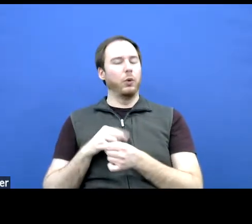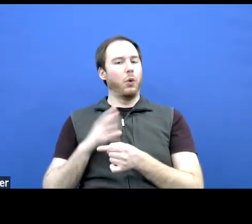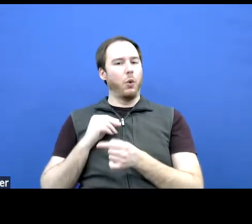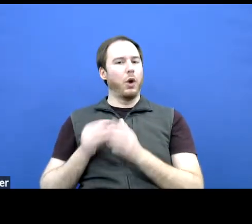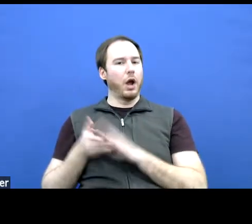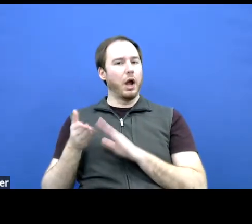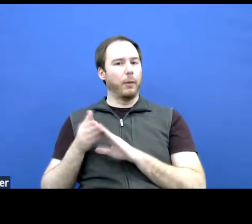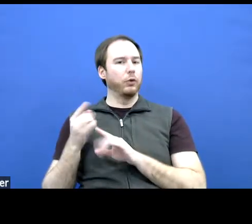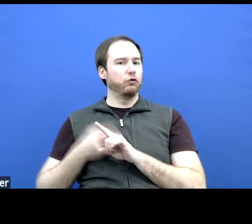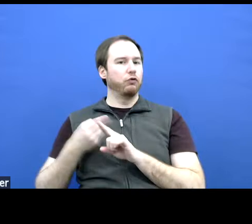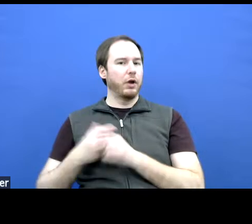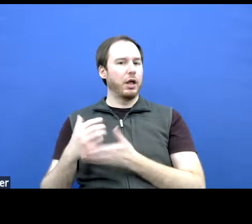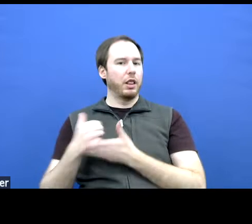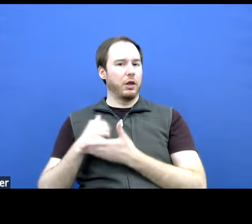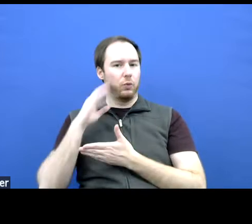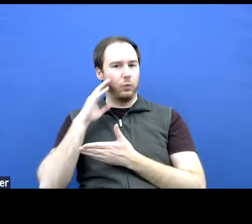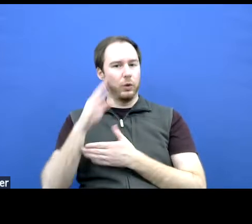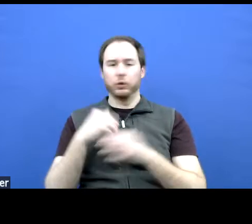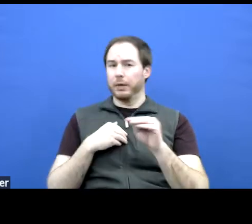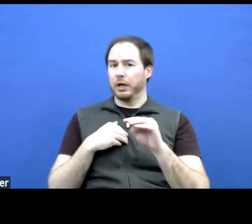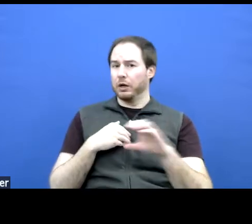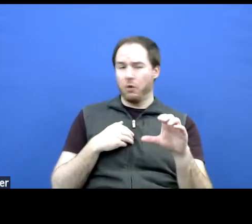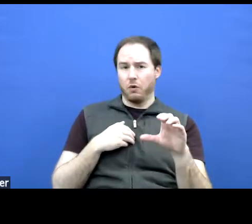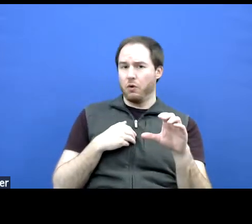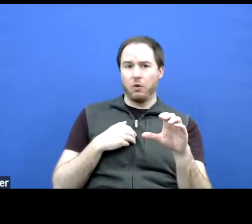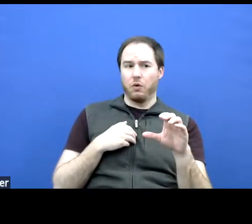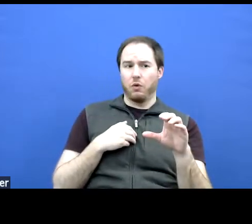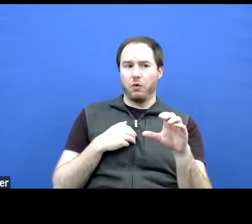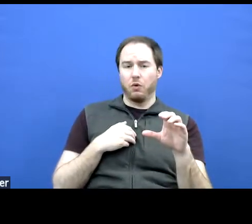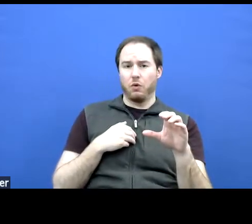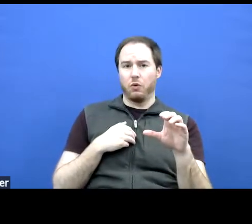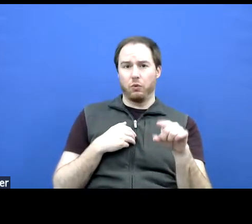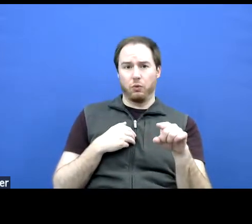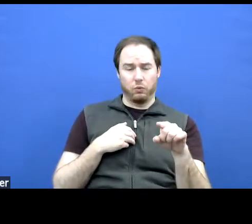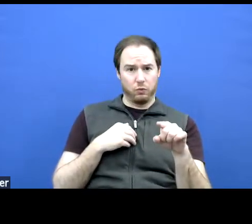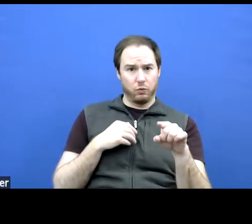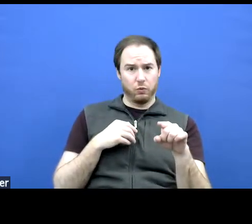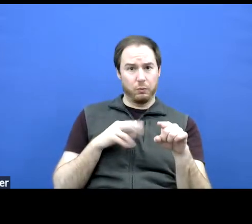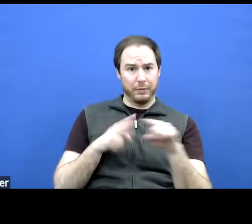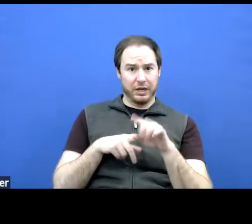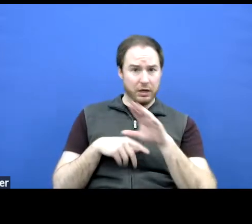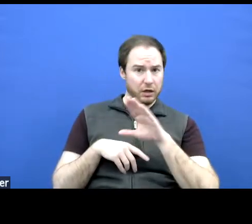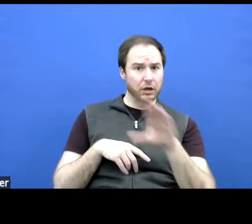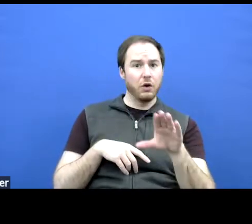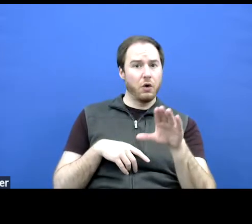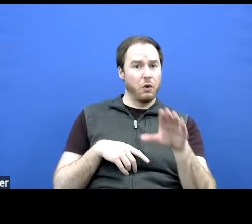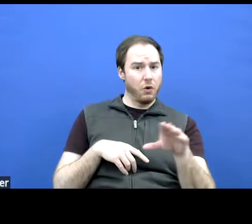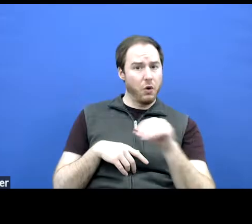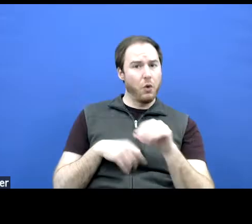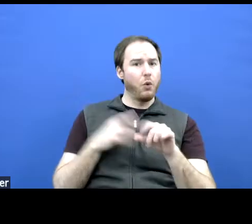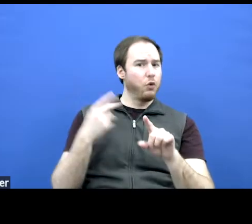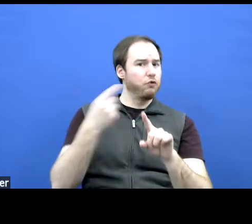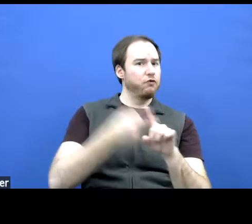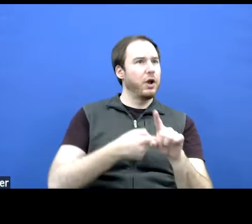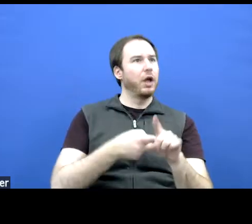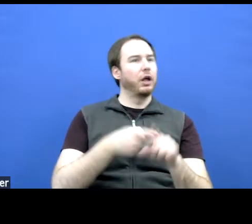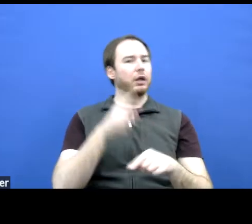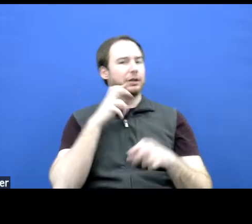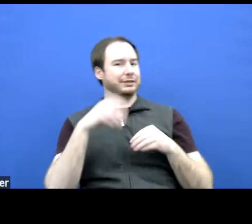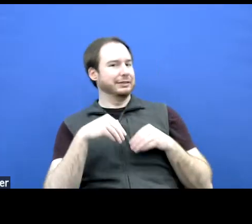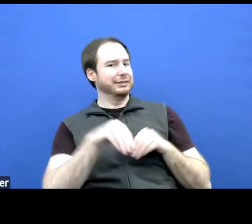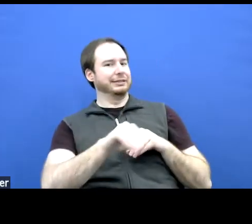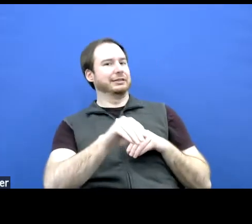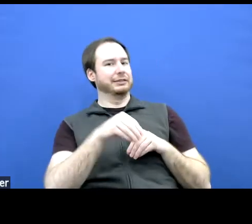and collect rent from. Okay, so Mary Carriola, are you continuing to own that and rent that to Mary Carriola? That's a sale to